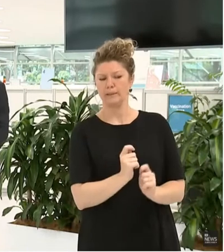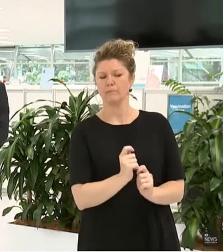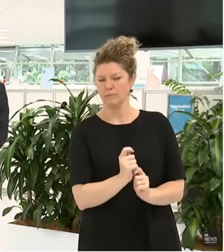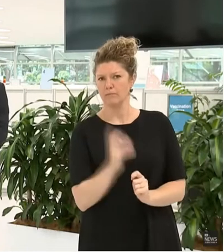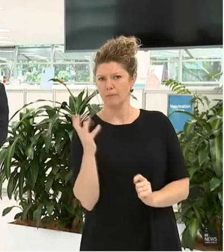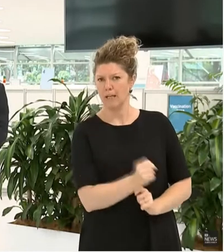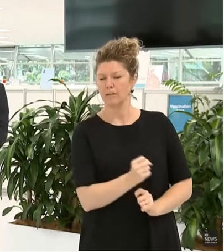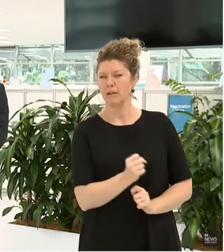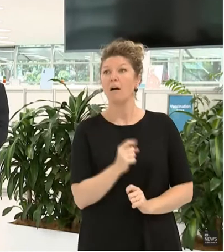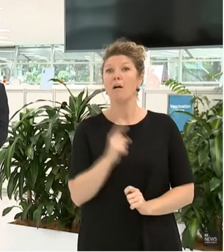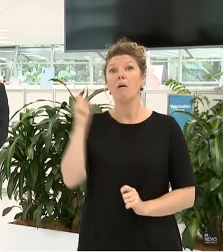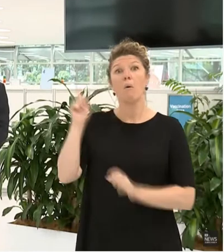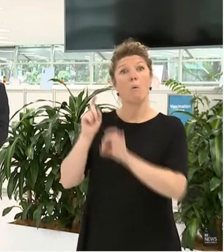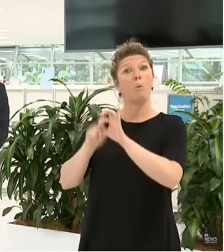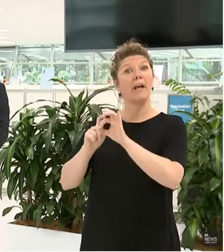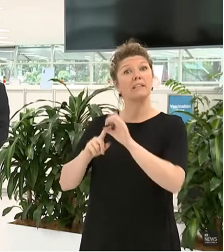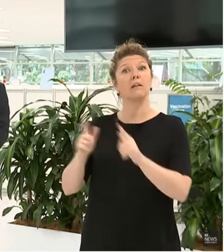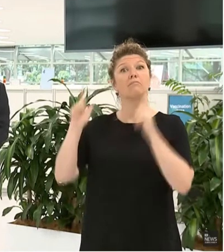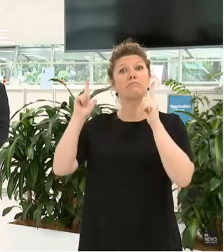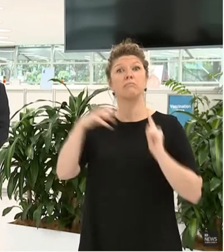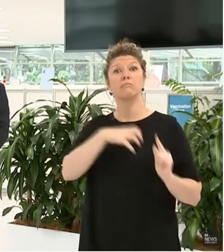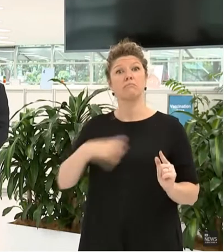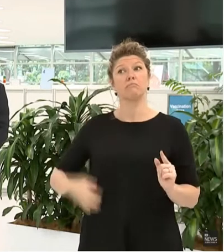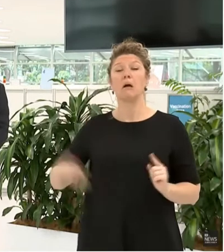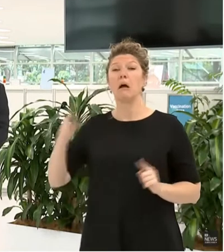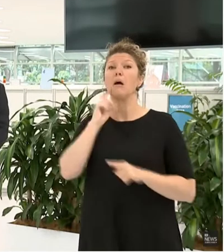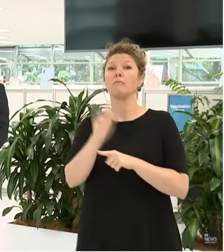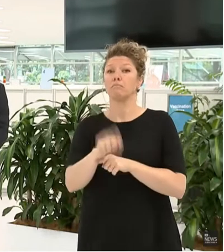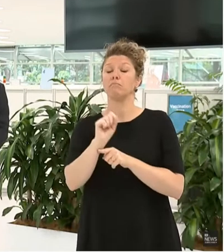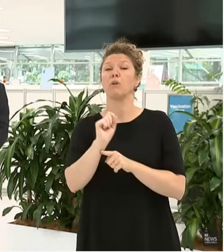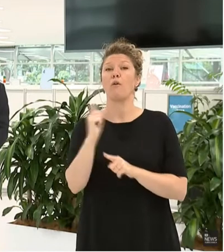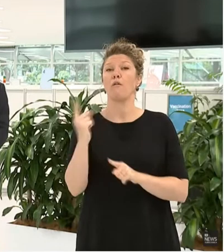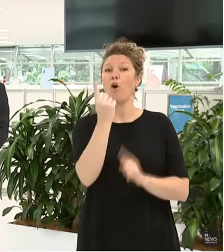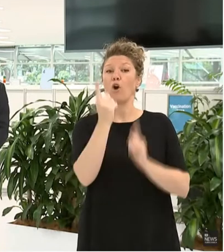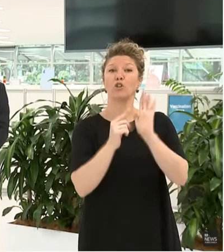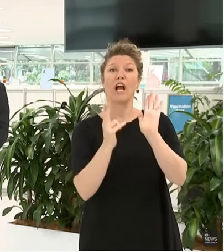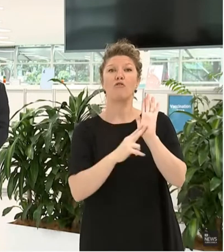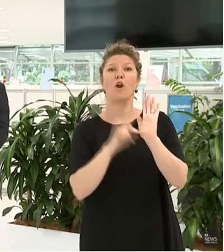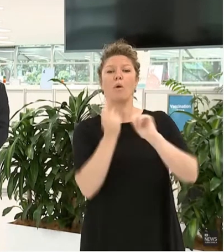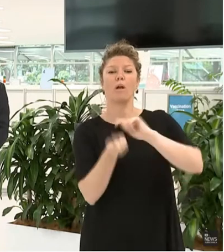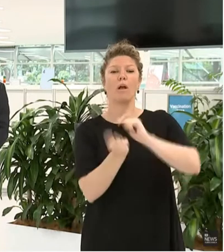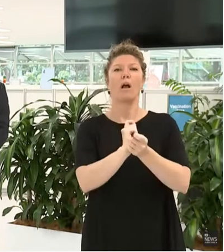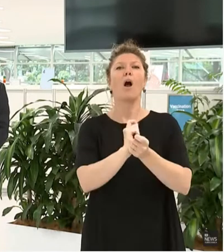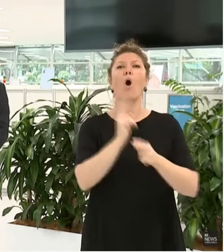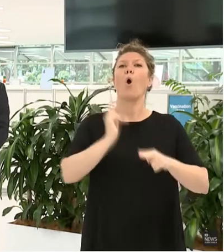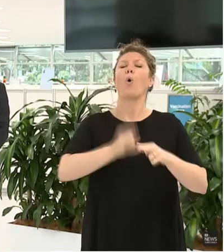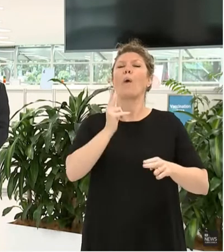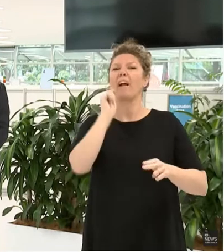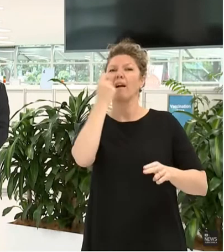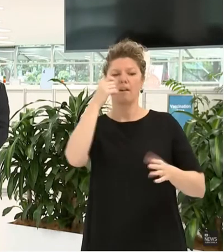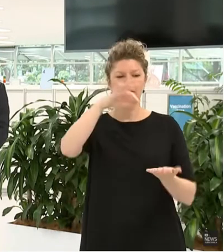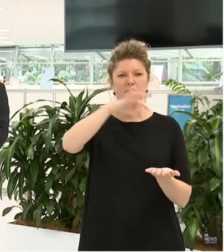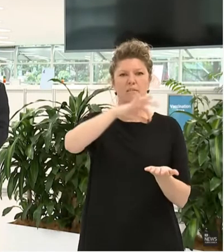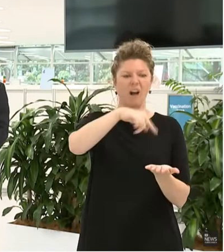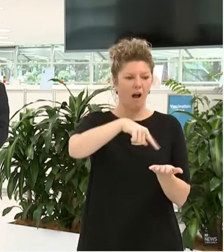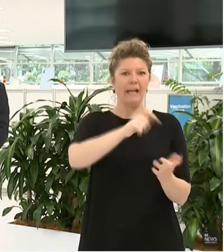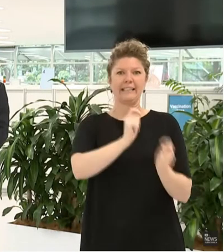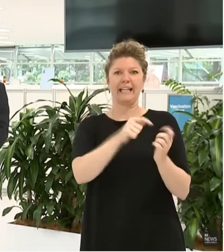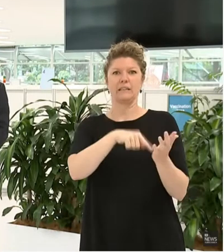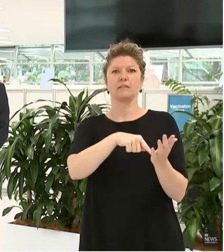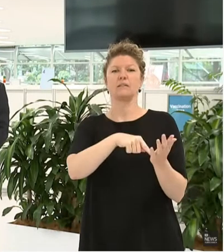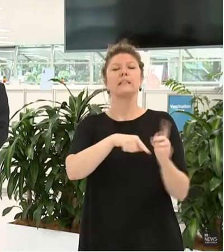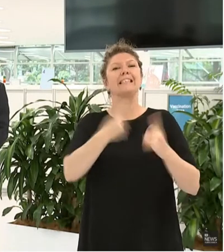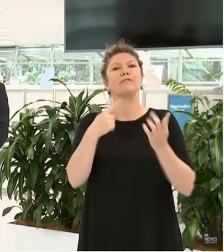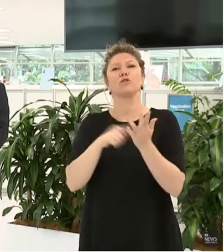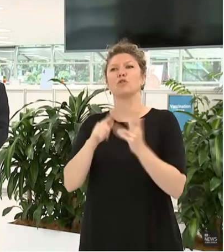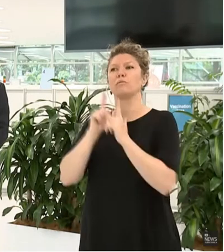there to bring that to rapid antigen testing from 1 January. But in the meantime, there is still going to be pressure on the system.